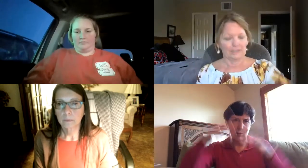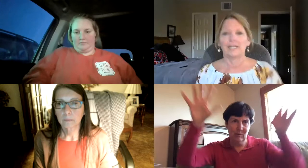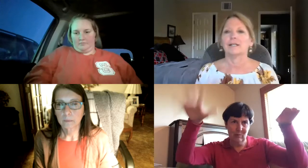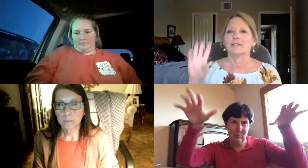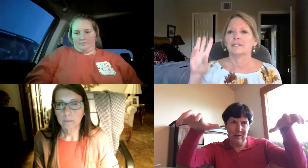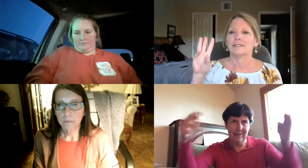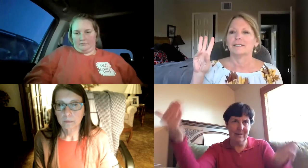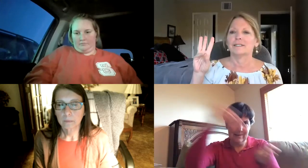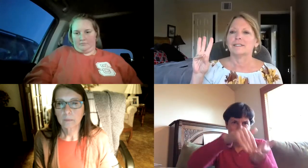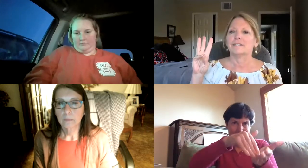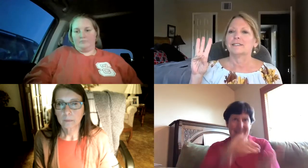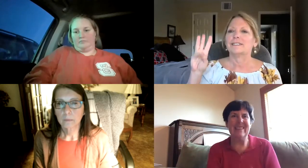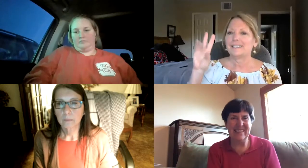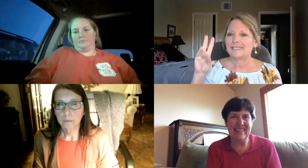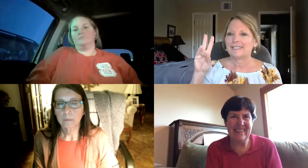Yeah.